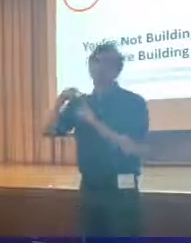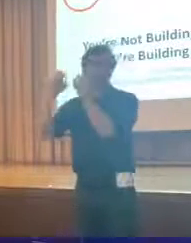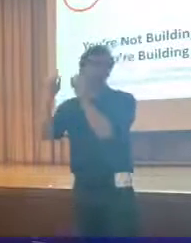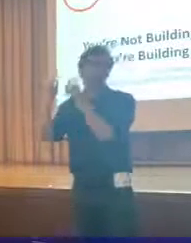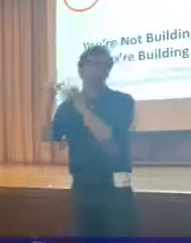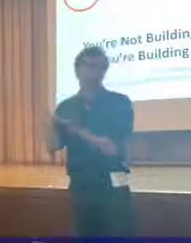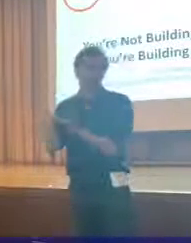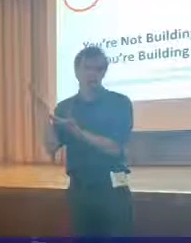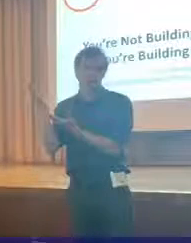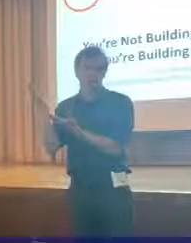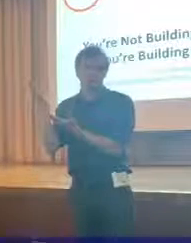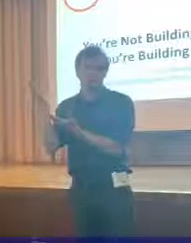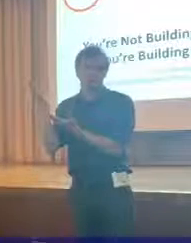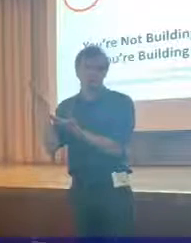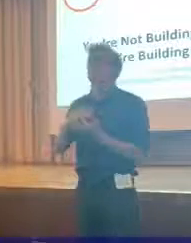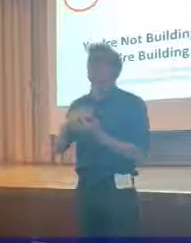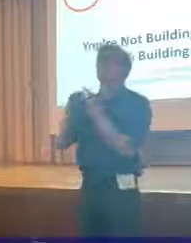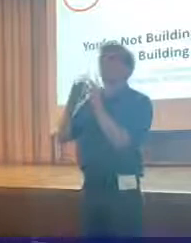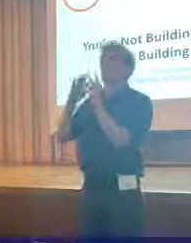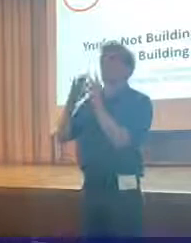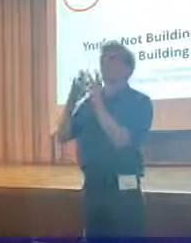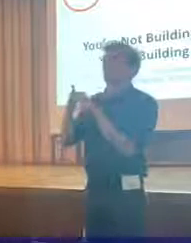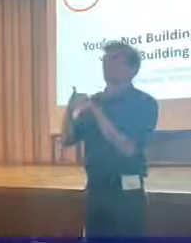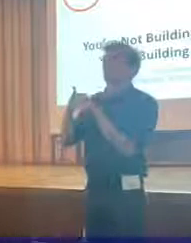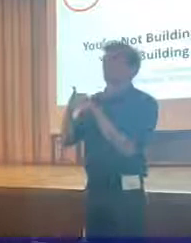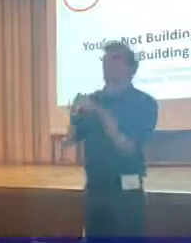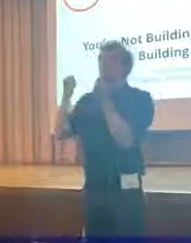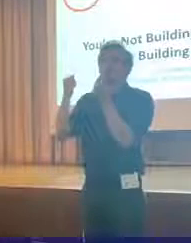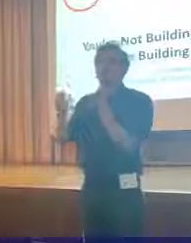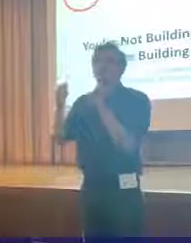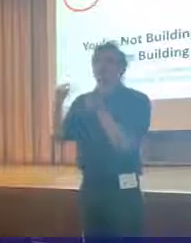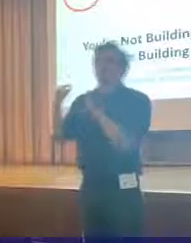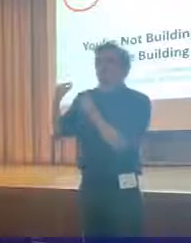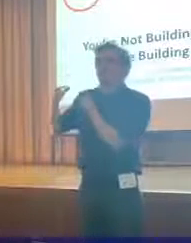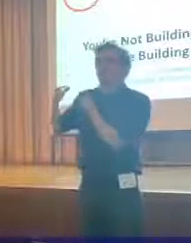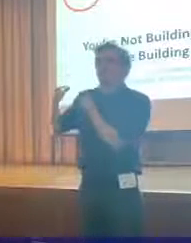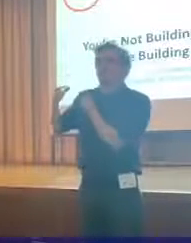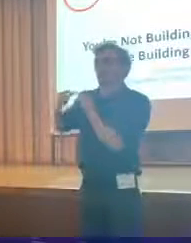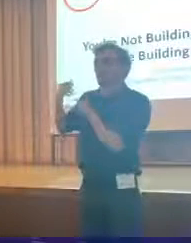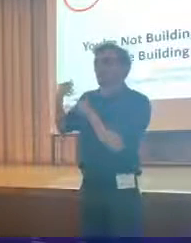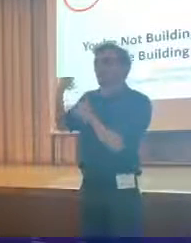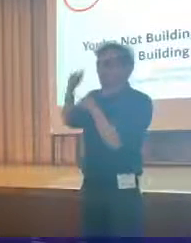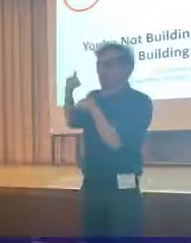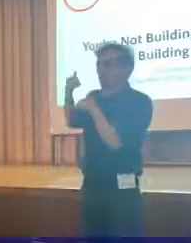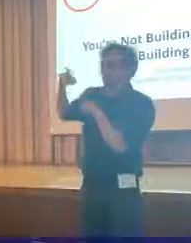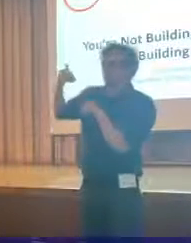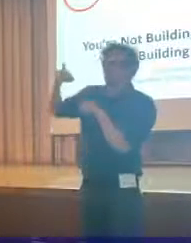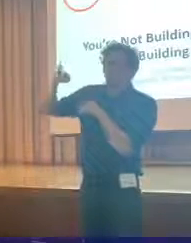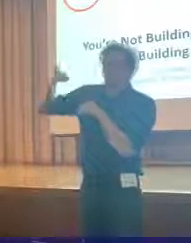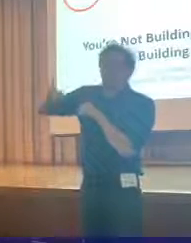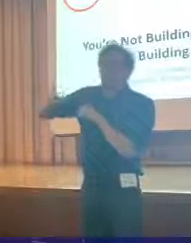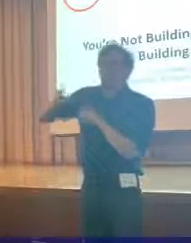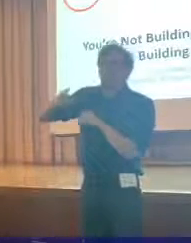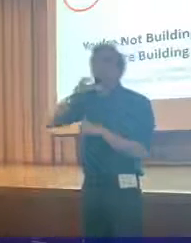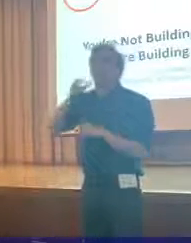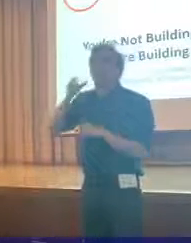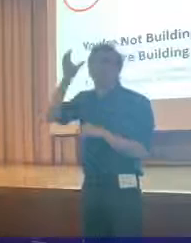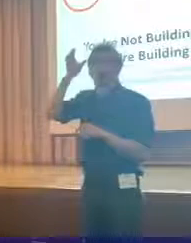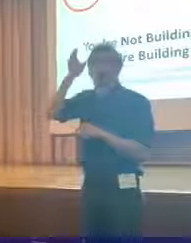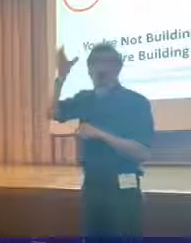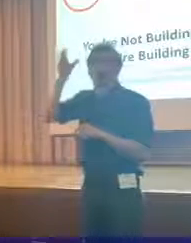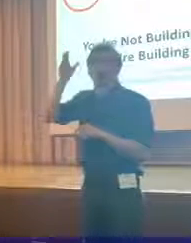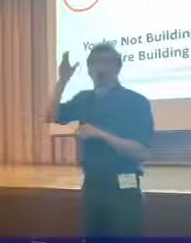who comes from a family with generations of cognitive disabilities, I am really honored to have a seat at your